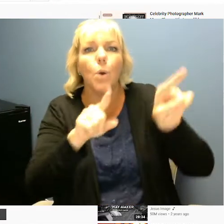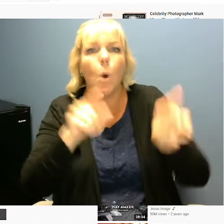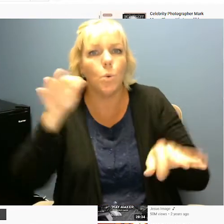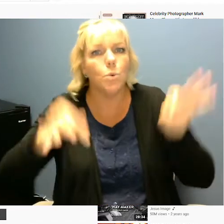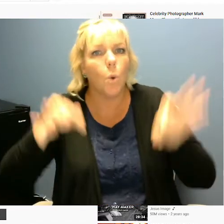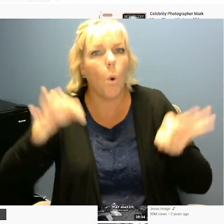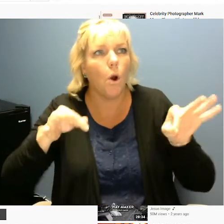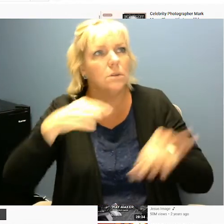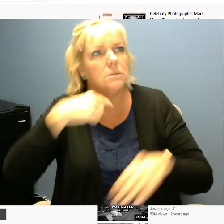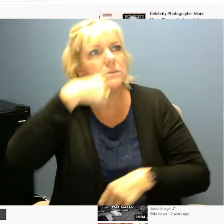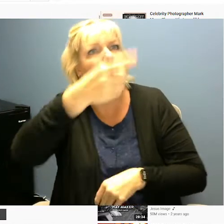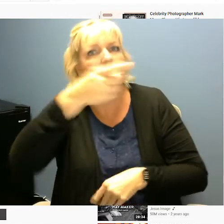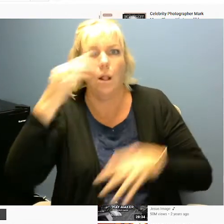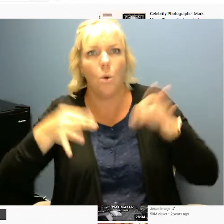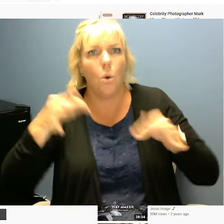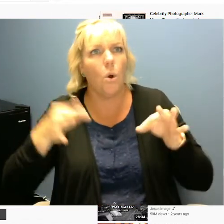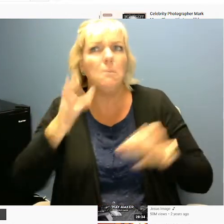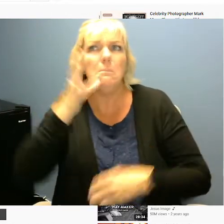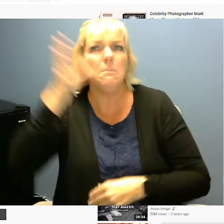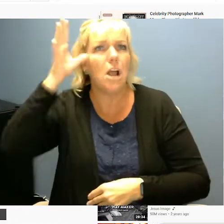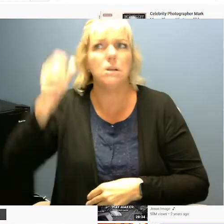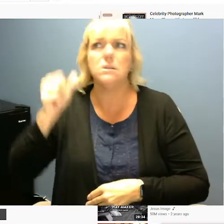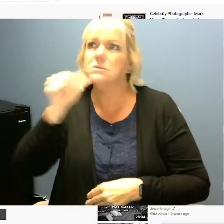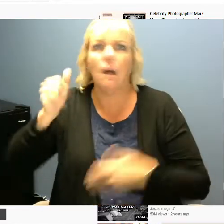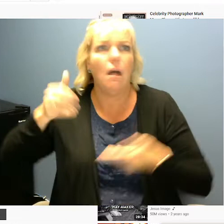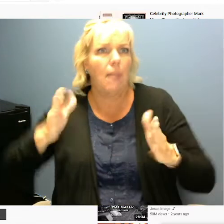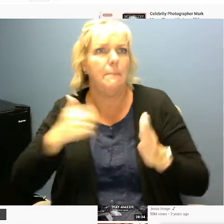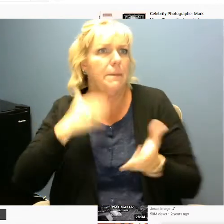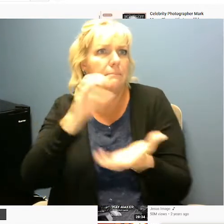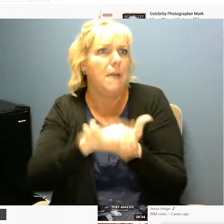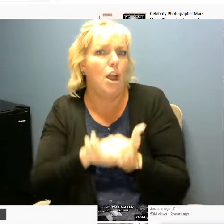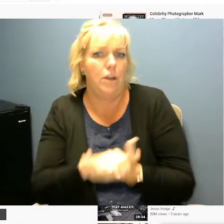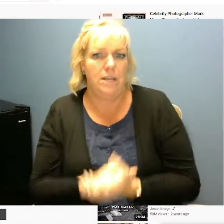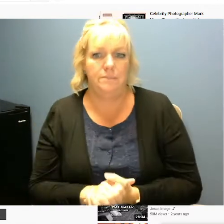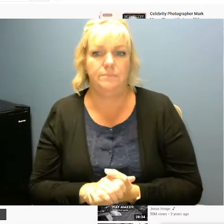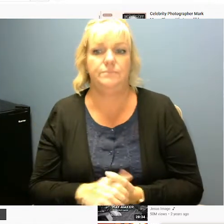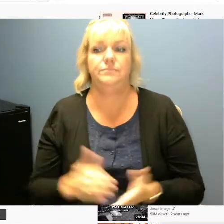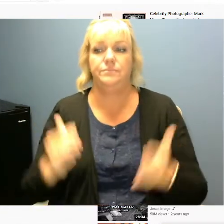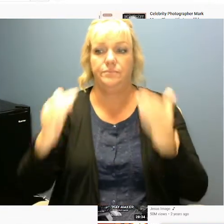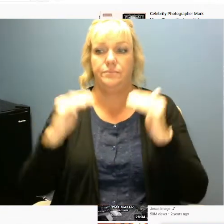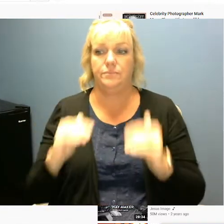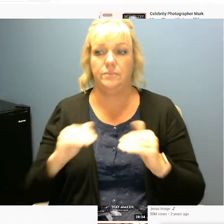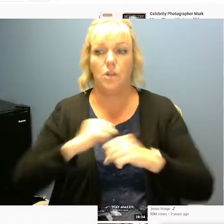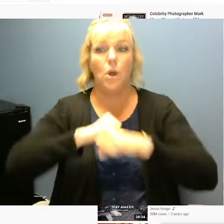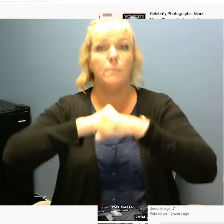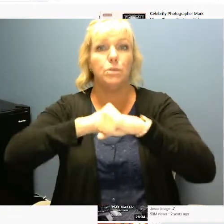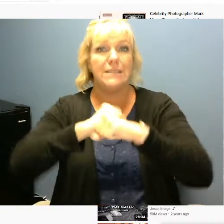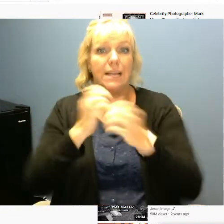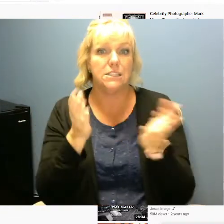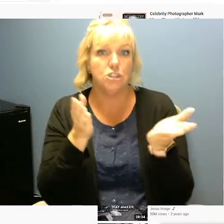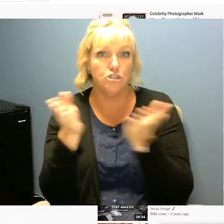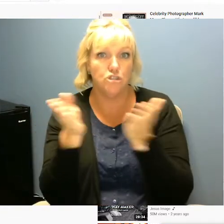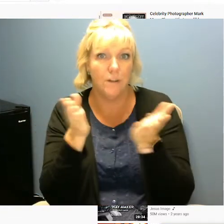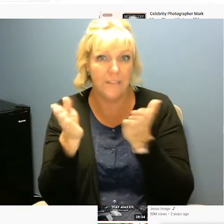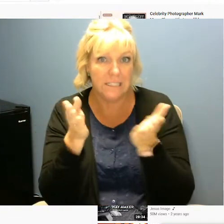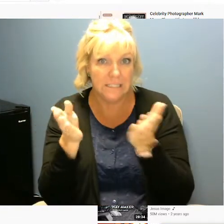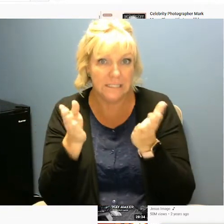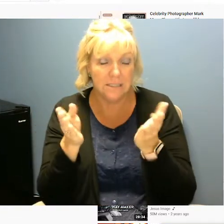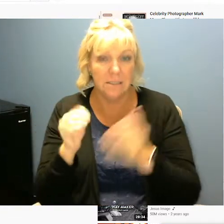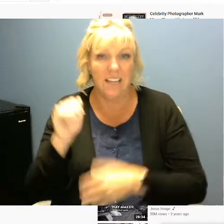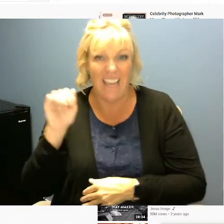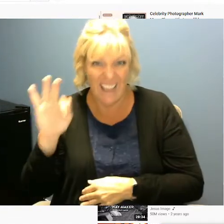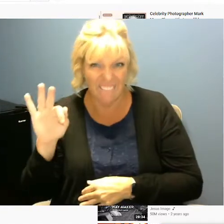fashion. The next one there provides some protections for servants if they're abused. If they've been abused